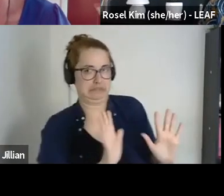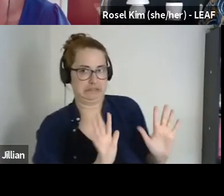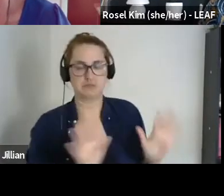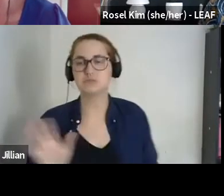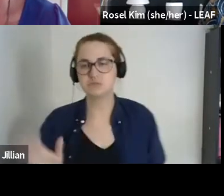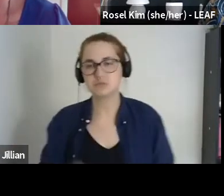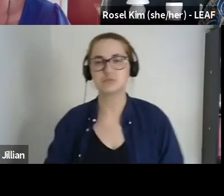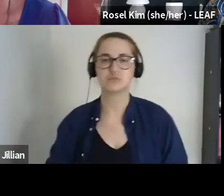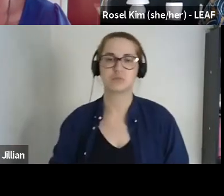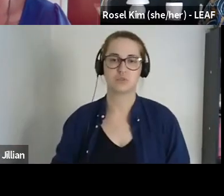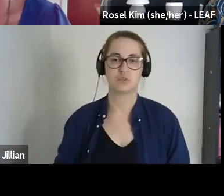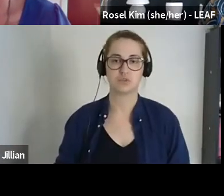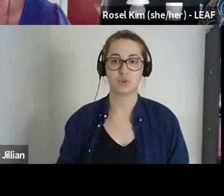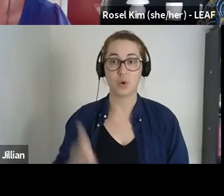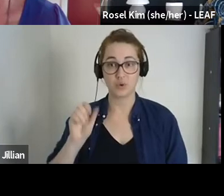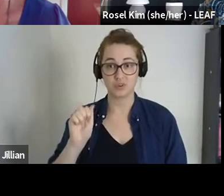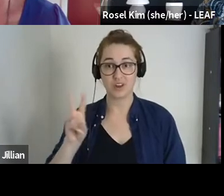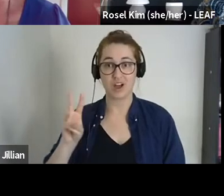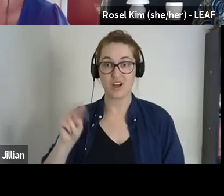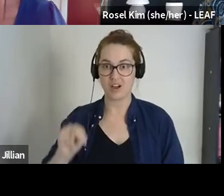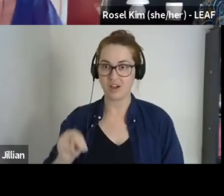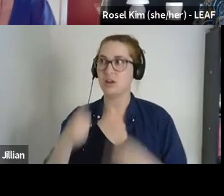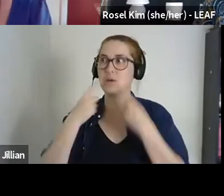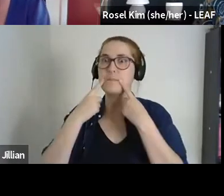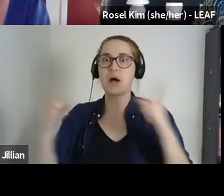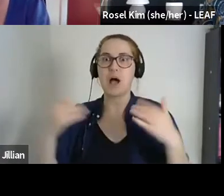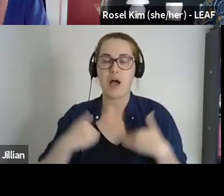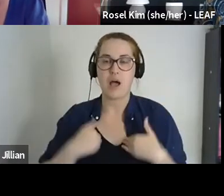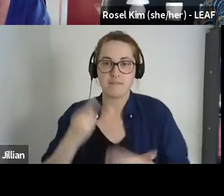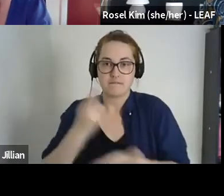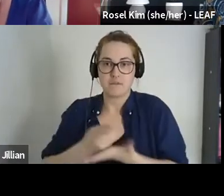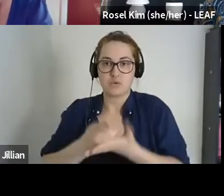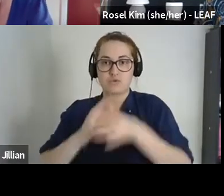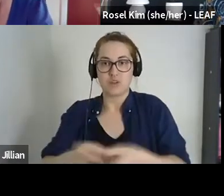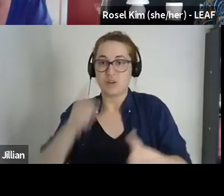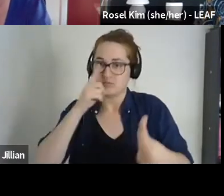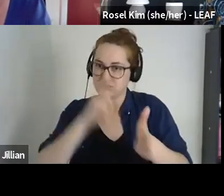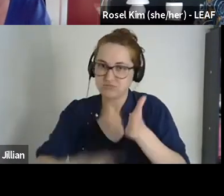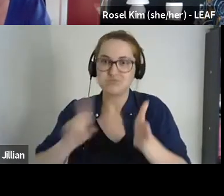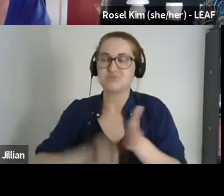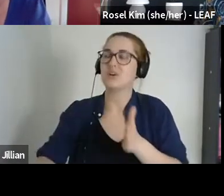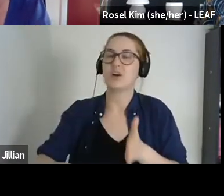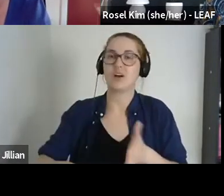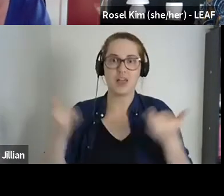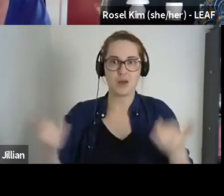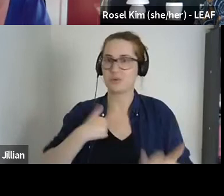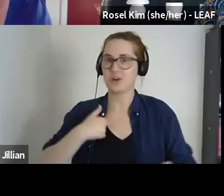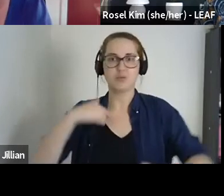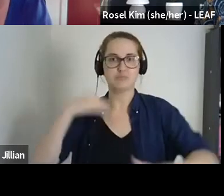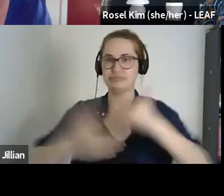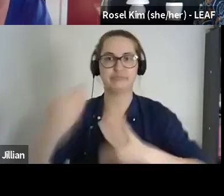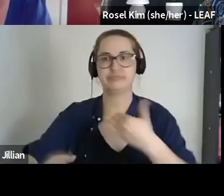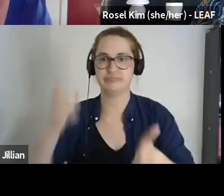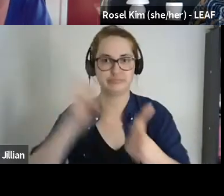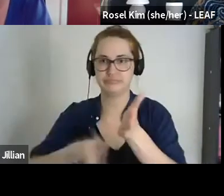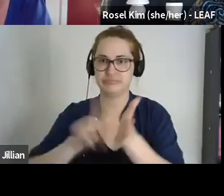You know, Dawn Canada finally has resources for research, and we are banging the table with that research now, right?